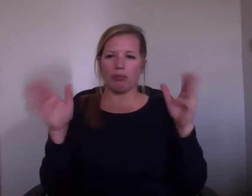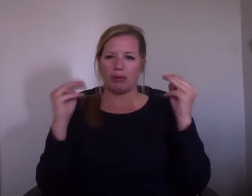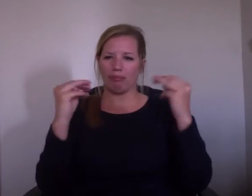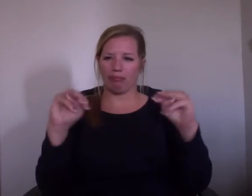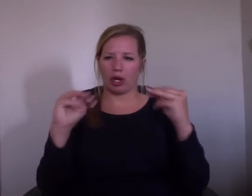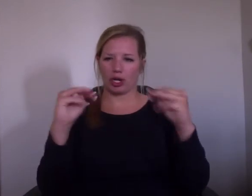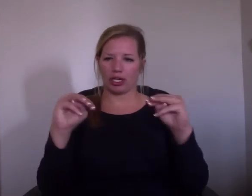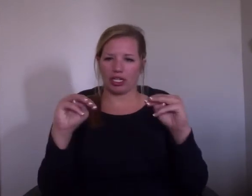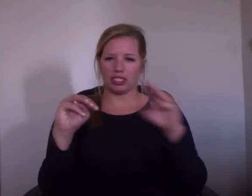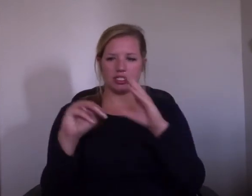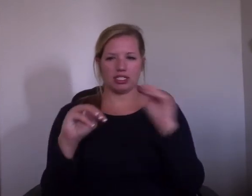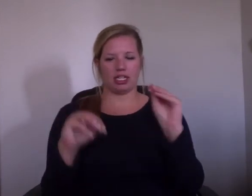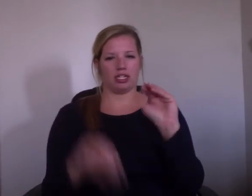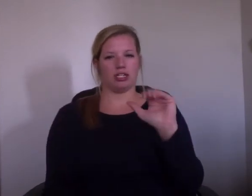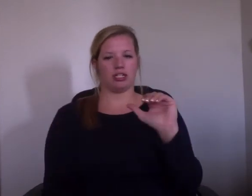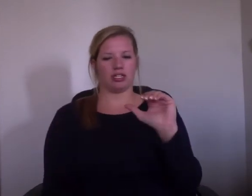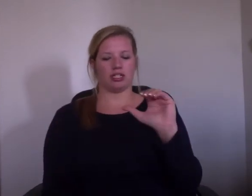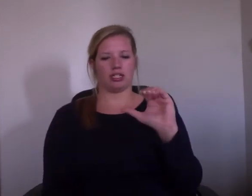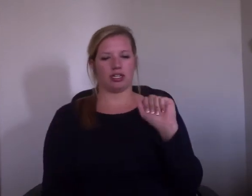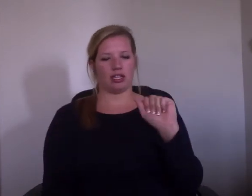and capitalism? And Diem did.